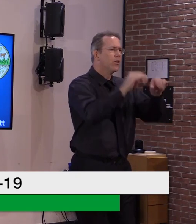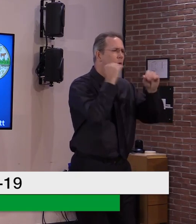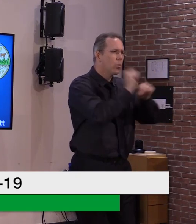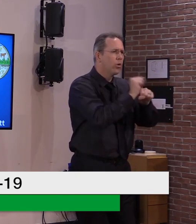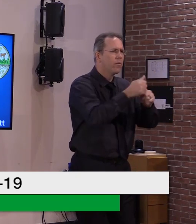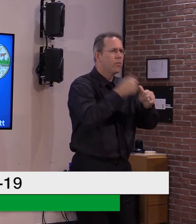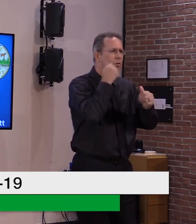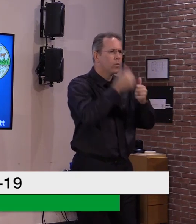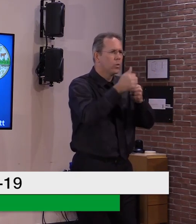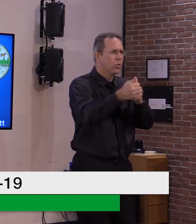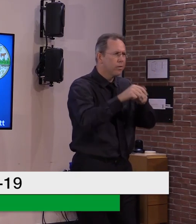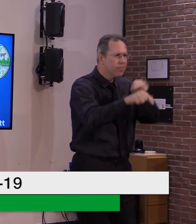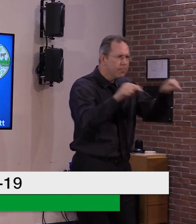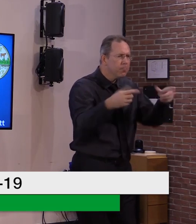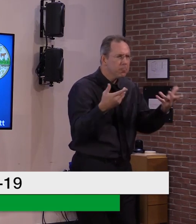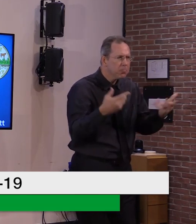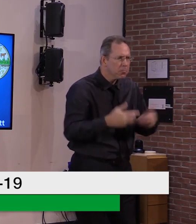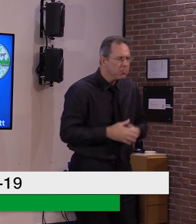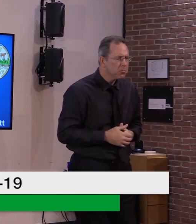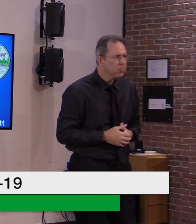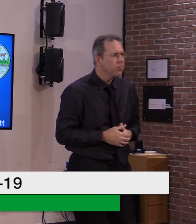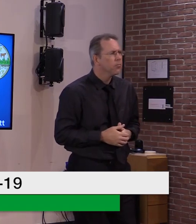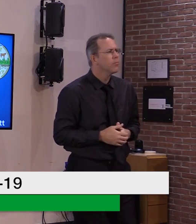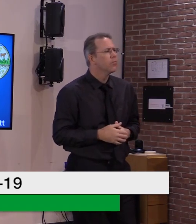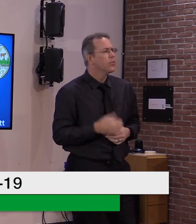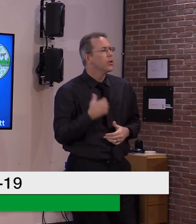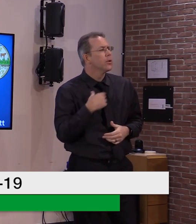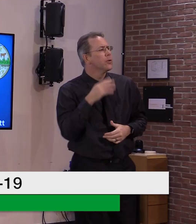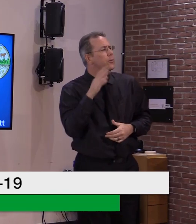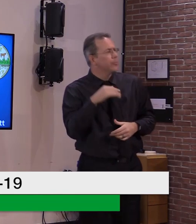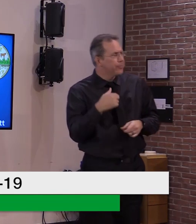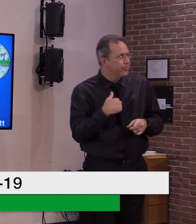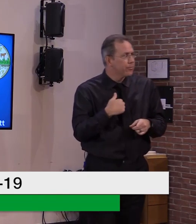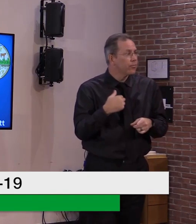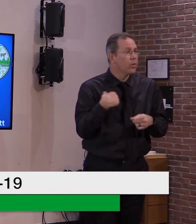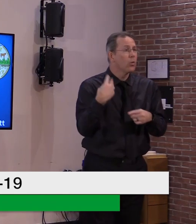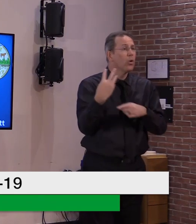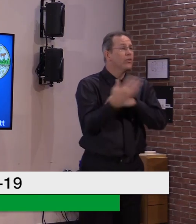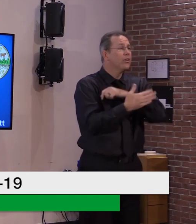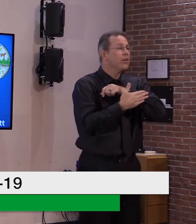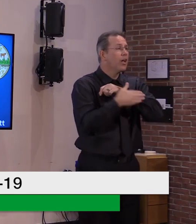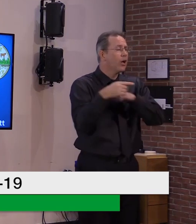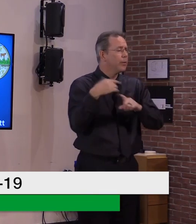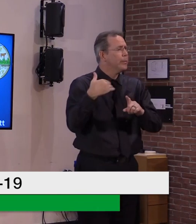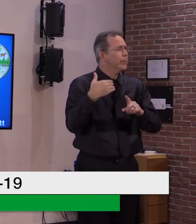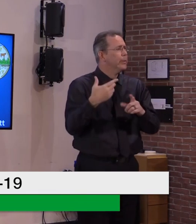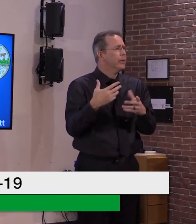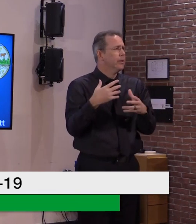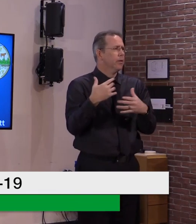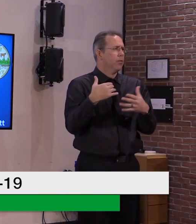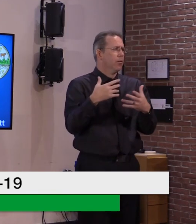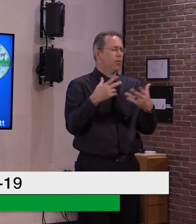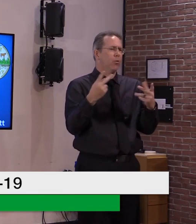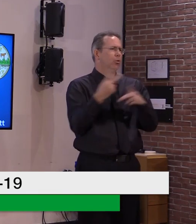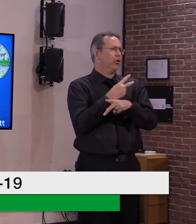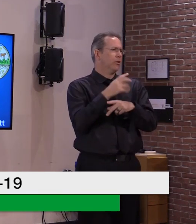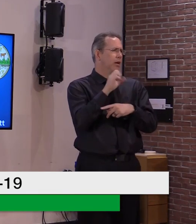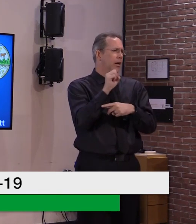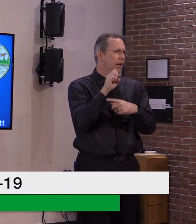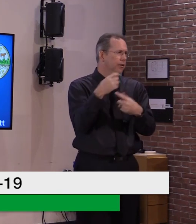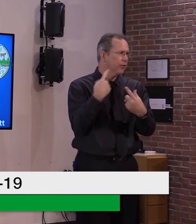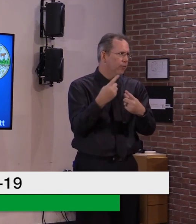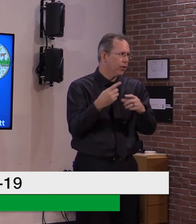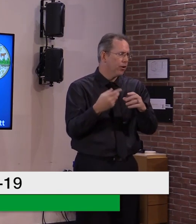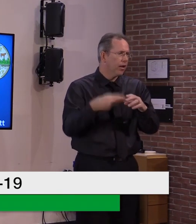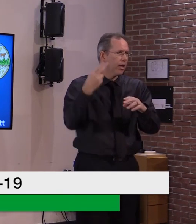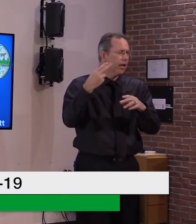as commissioner ptech has talked about is one of the most intense and hardest hit areas here in vermont so